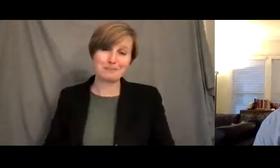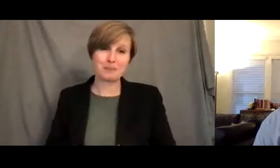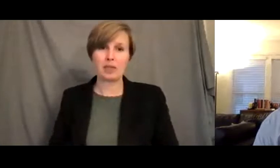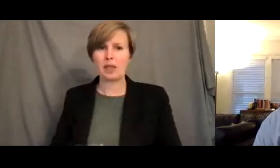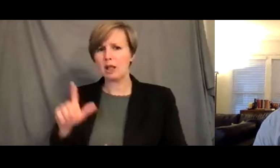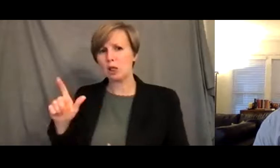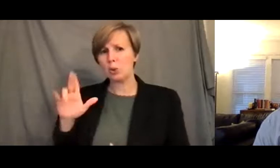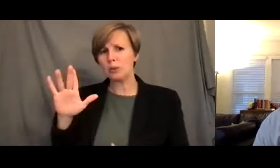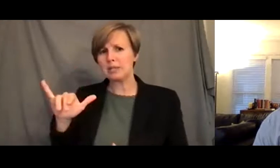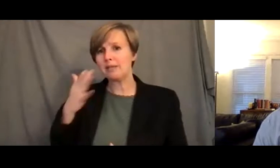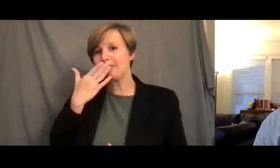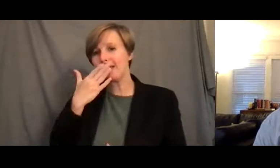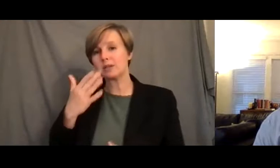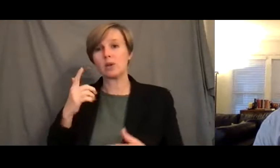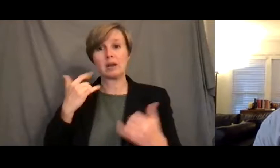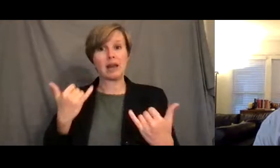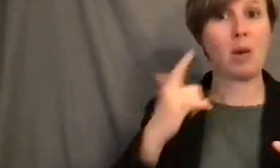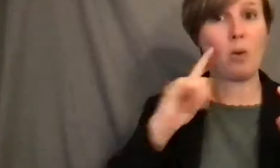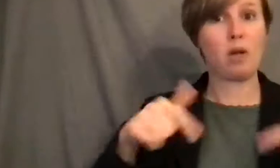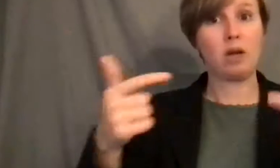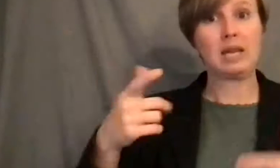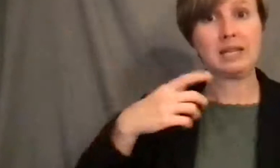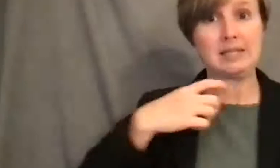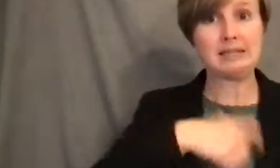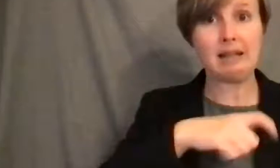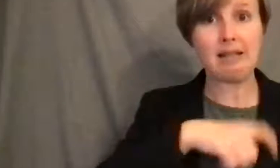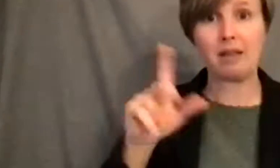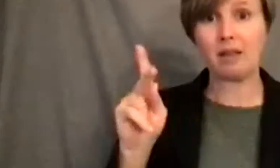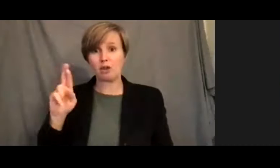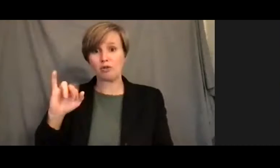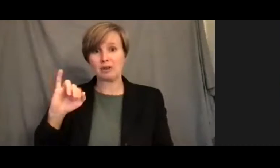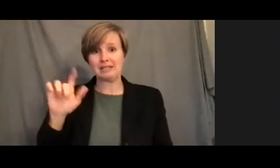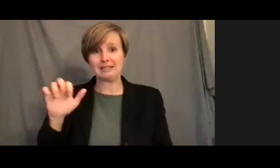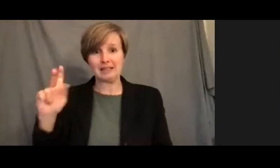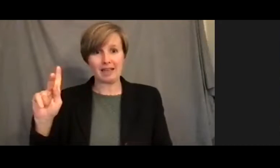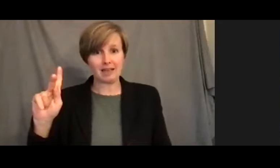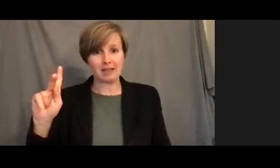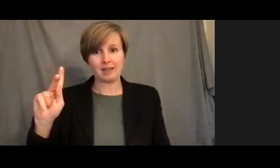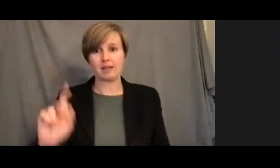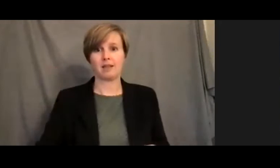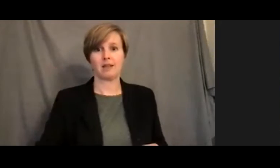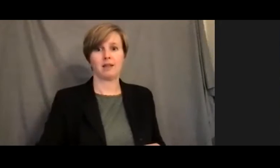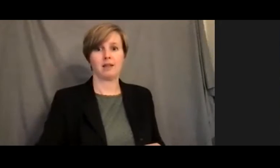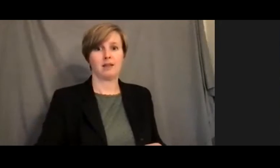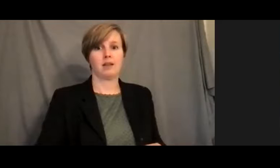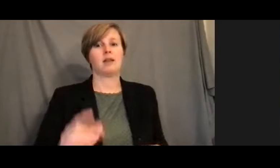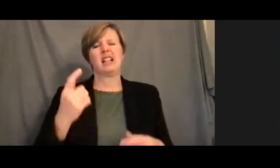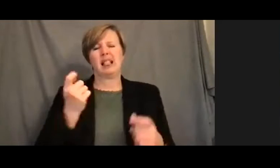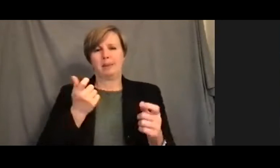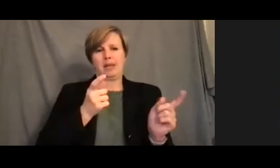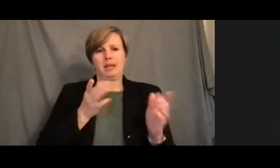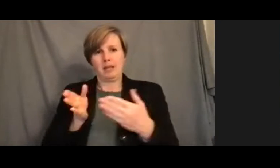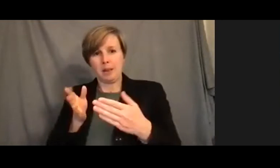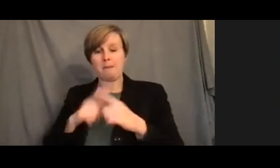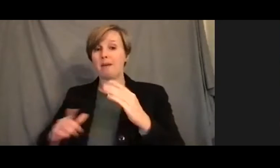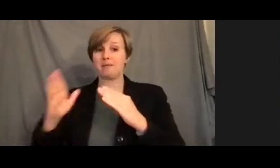And now we'll start again with Delegate Kriezek on a question, and we'll change gears here a little bit for something that is top of mind for the disability community and